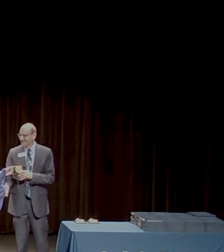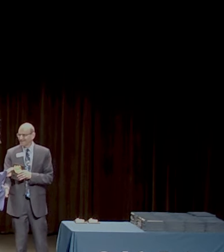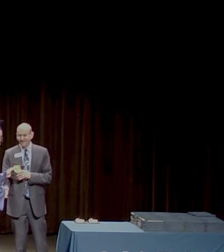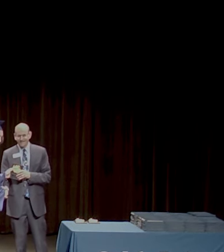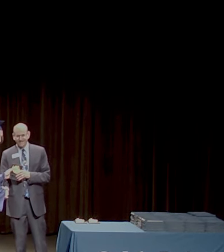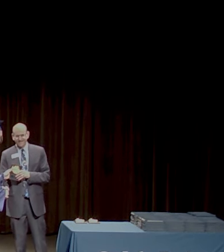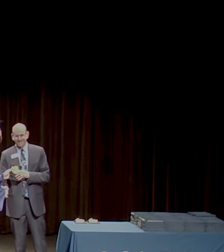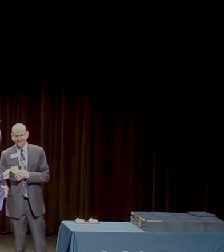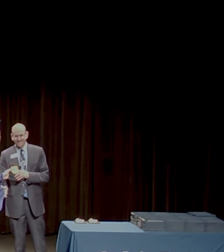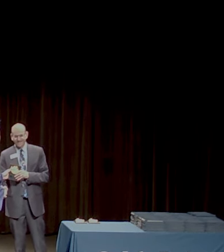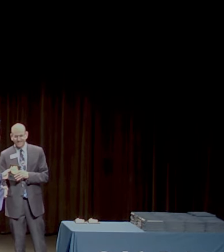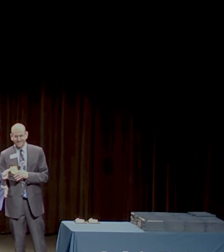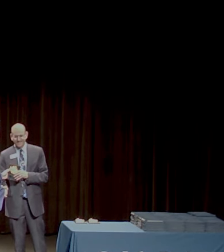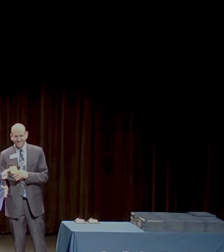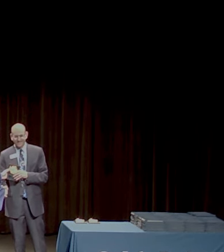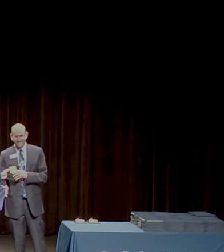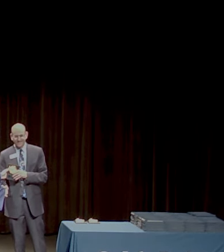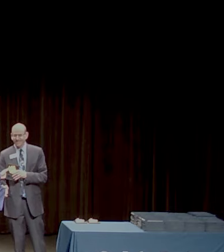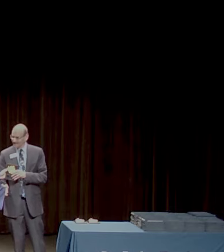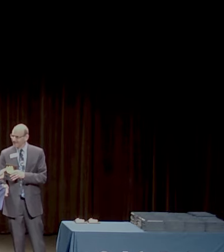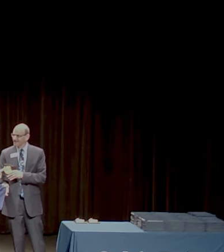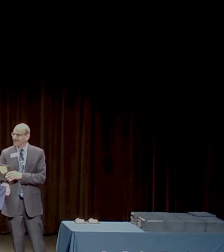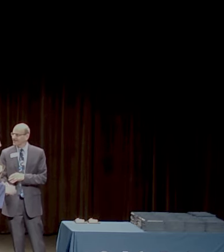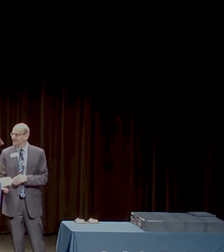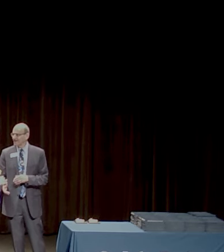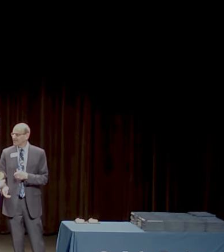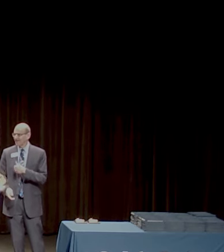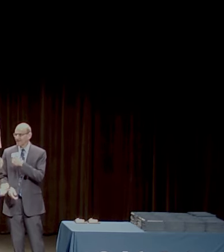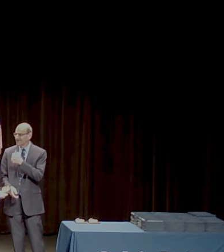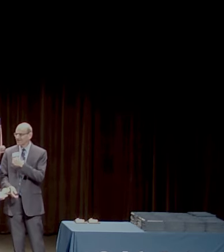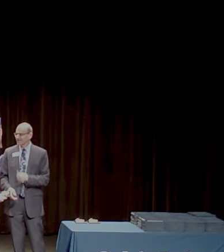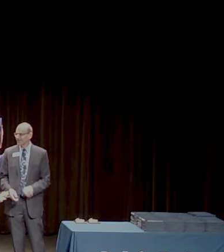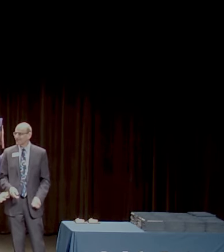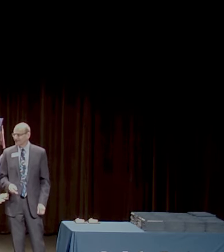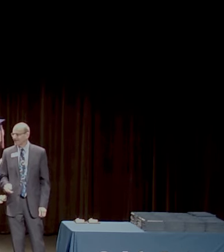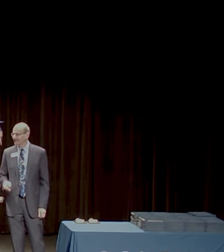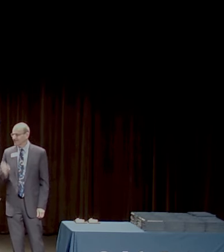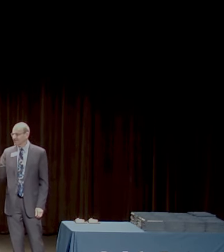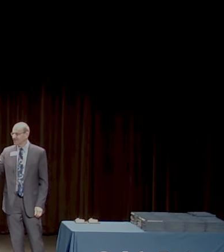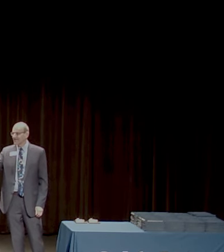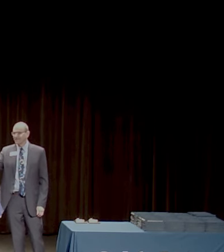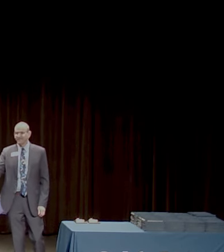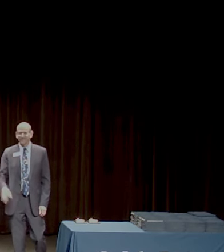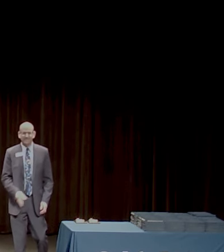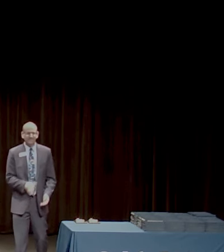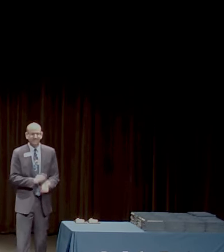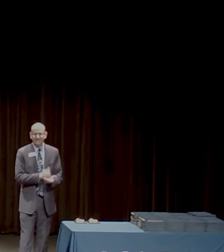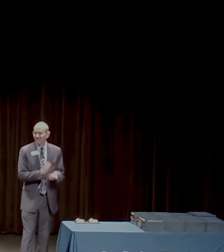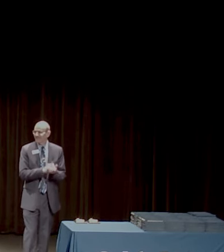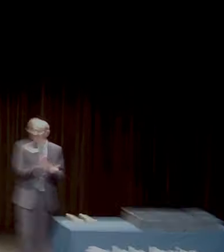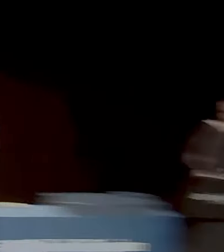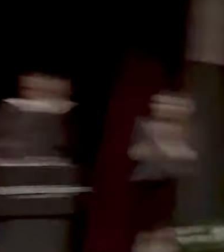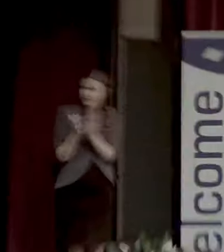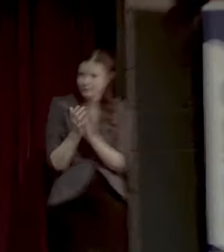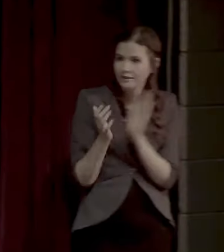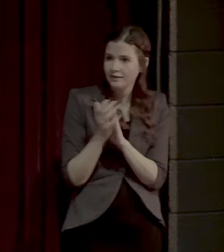Harry also created the Game of Thrones escape room. Congratulations, Harry.